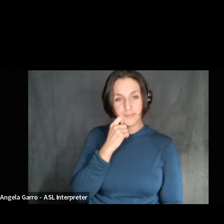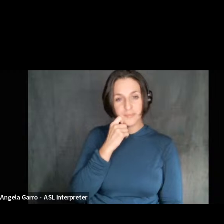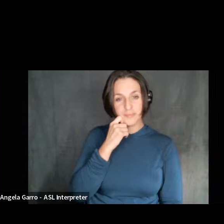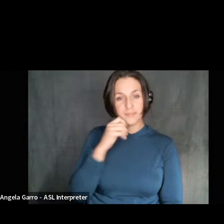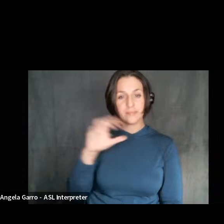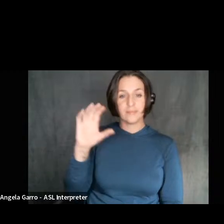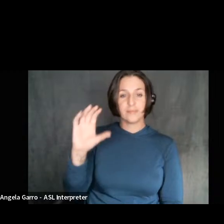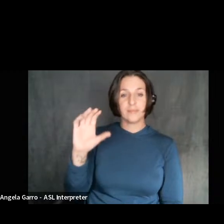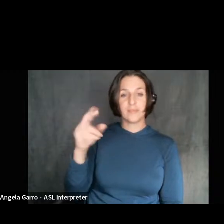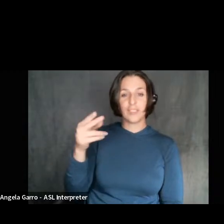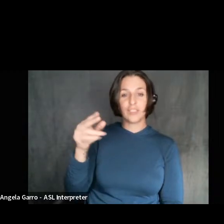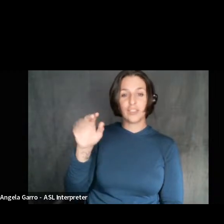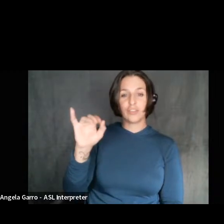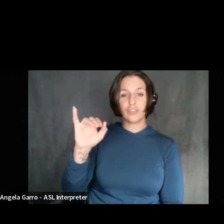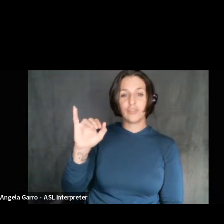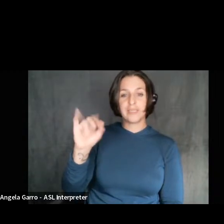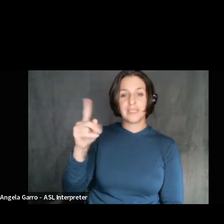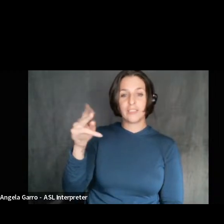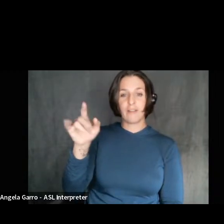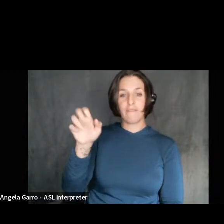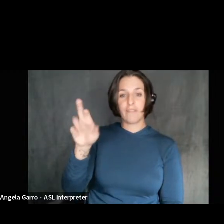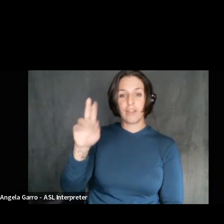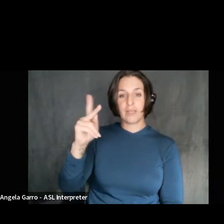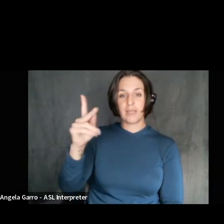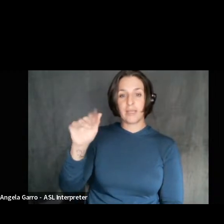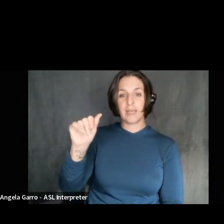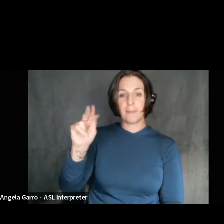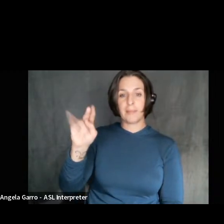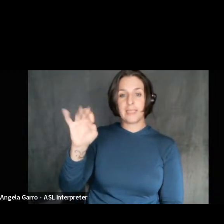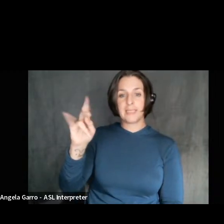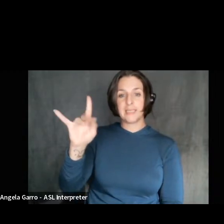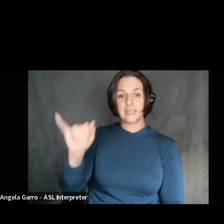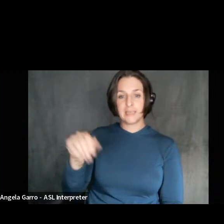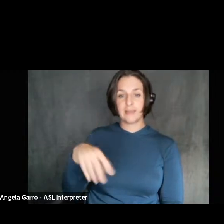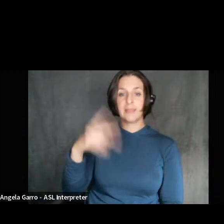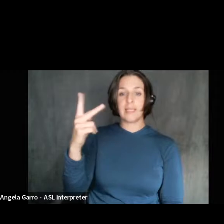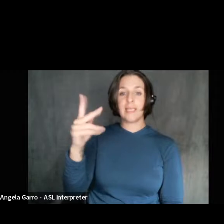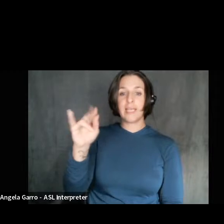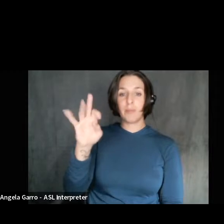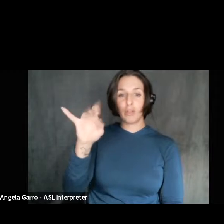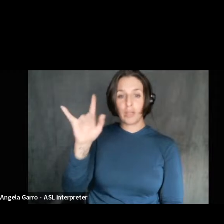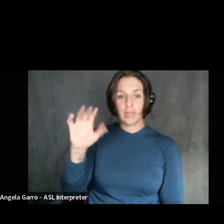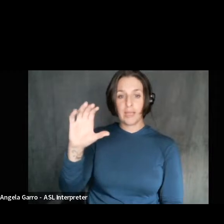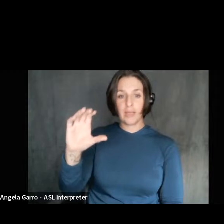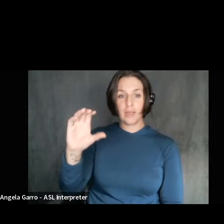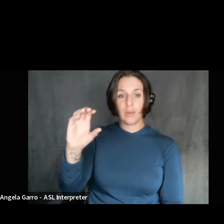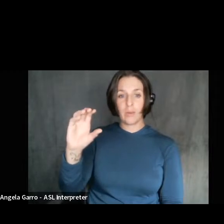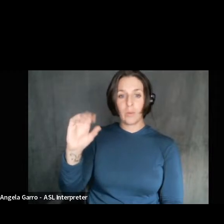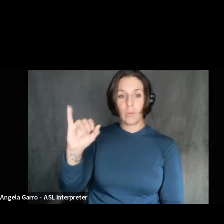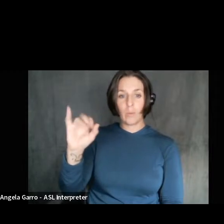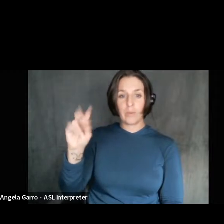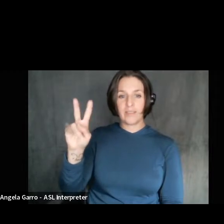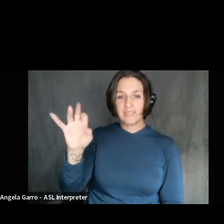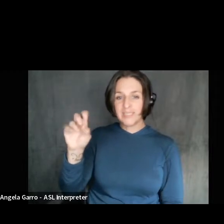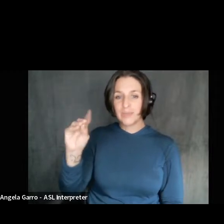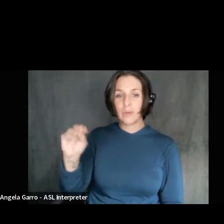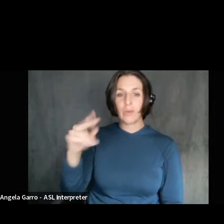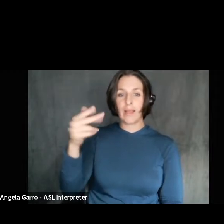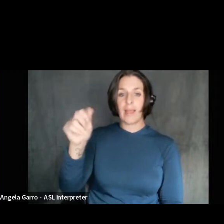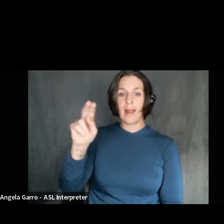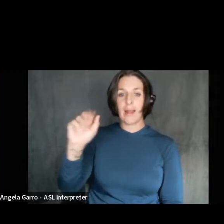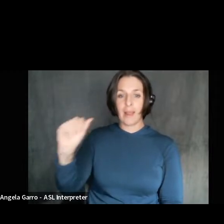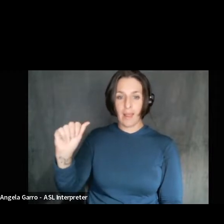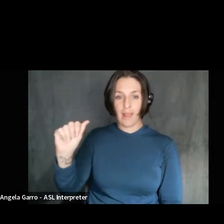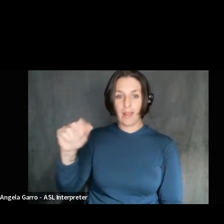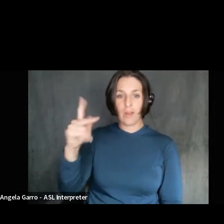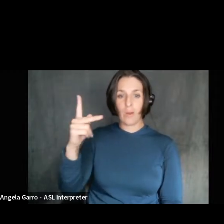Christopher Kaminsky, Kimberly Koivisto, Hannah Korsland, Emma